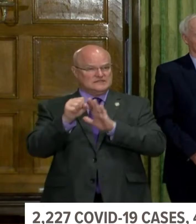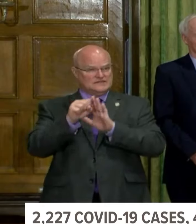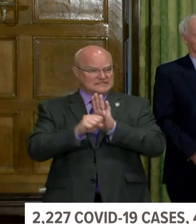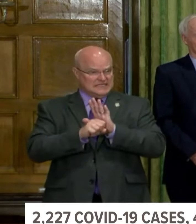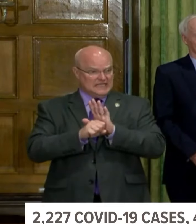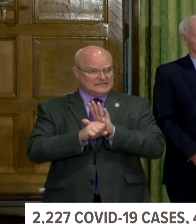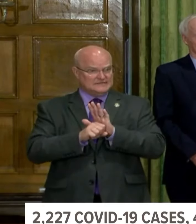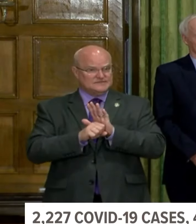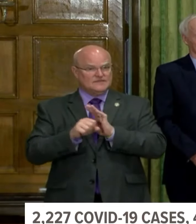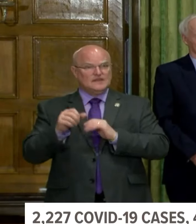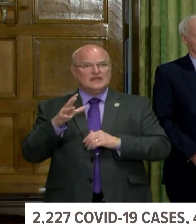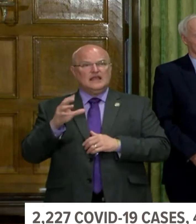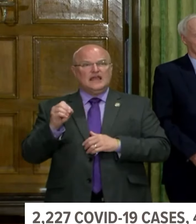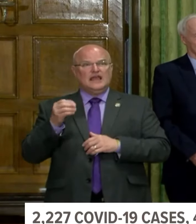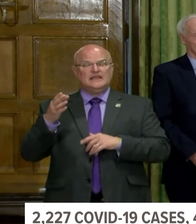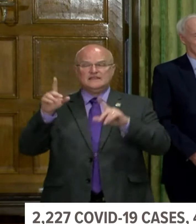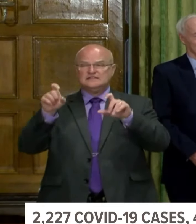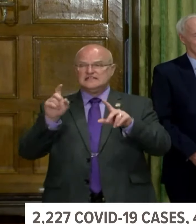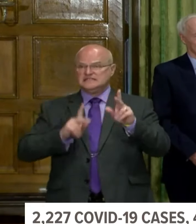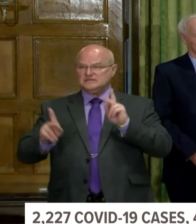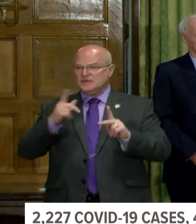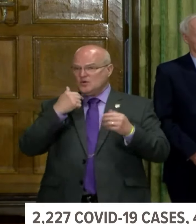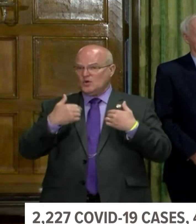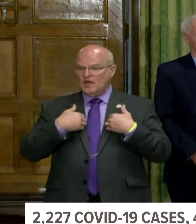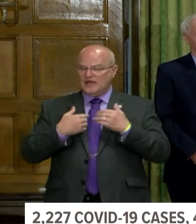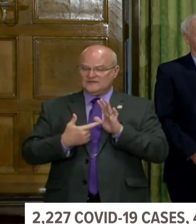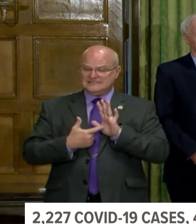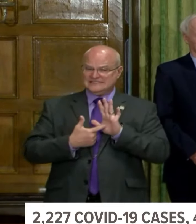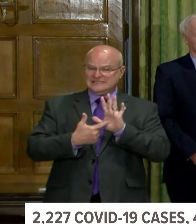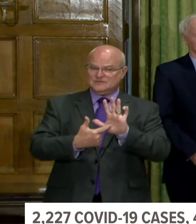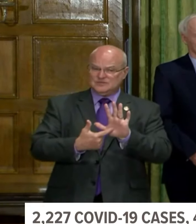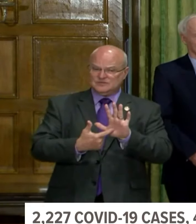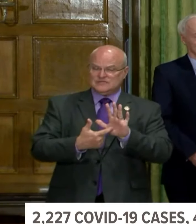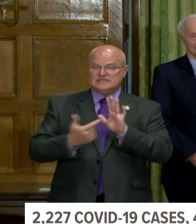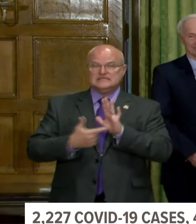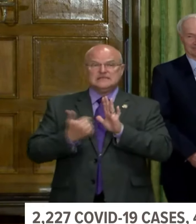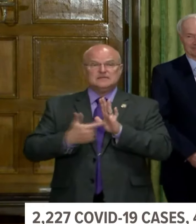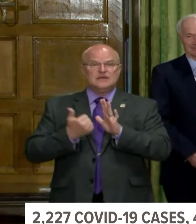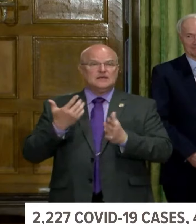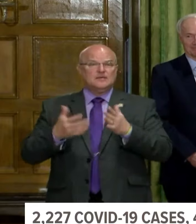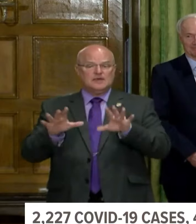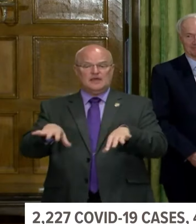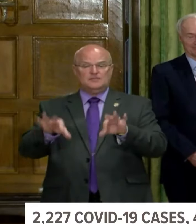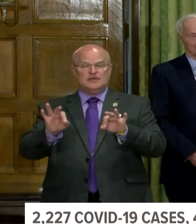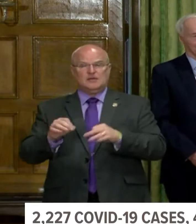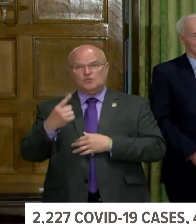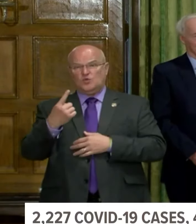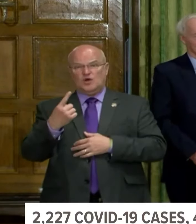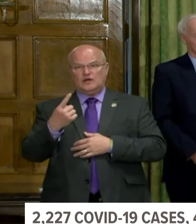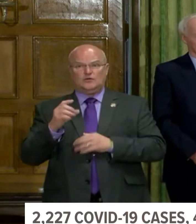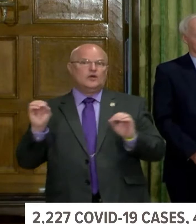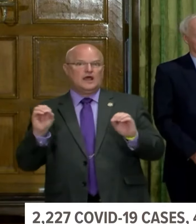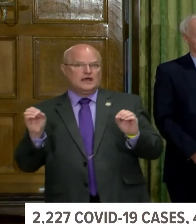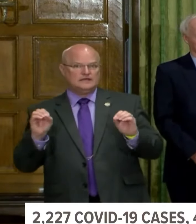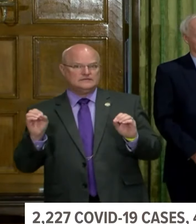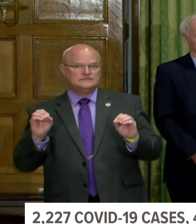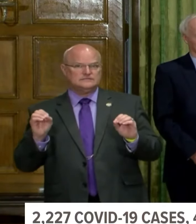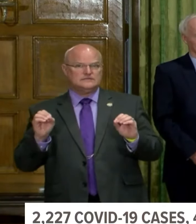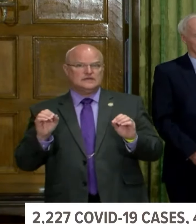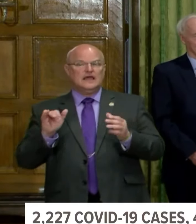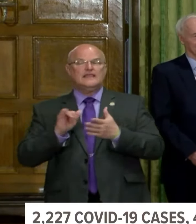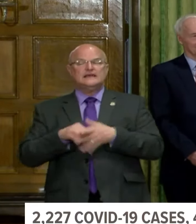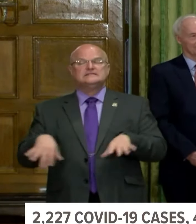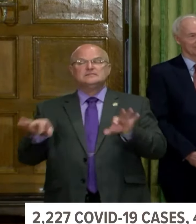the state, and they're testing people who have symptoms. In some cases, they may pick up one or none.